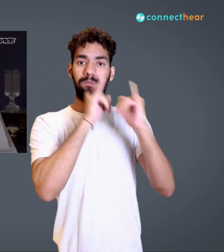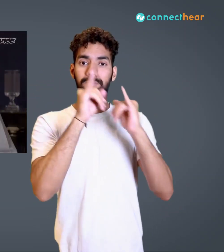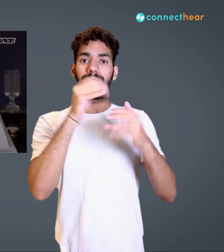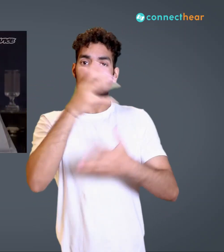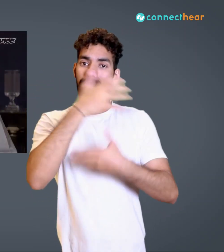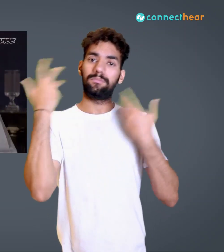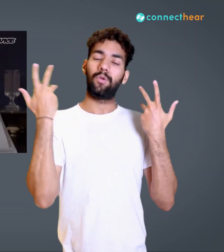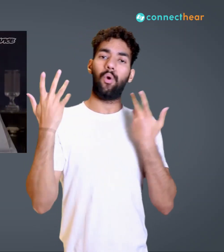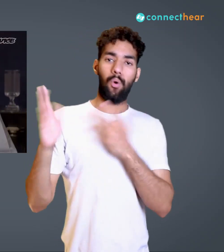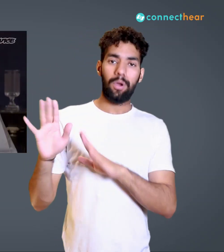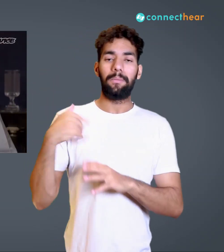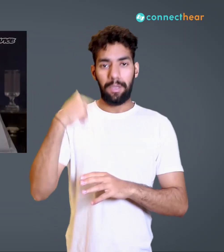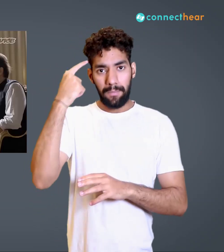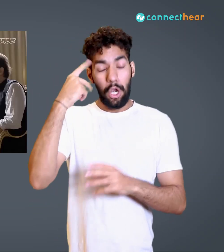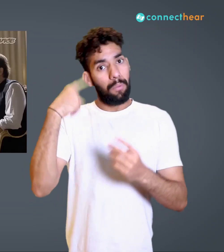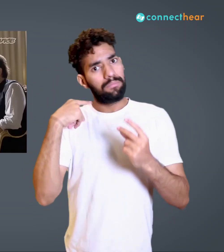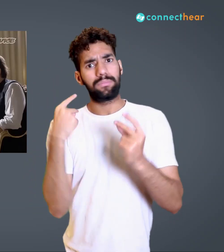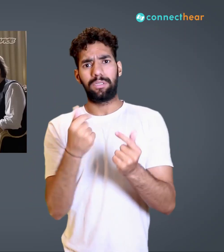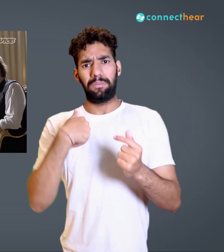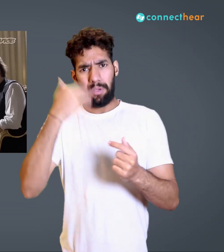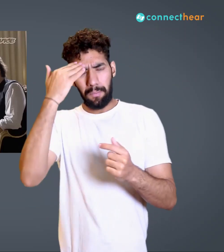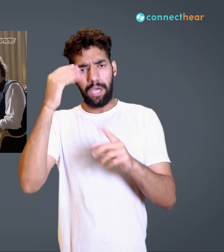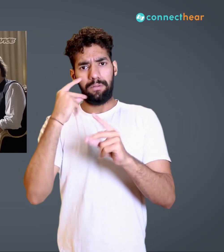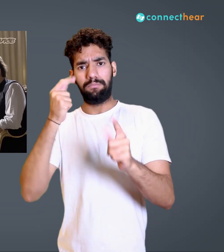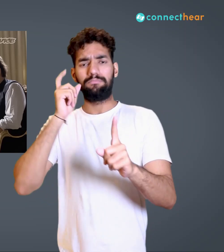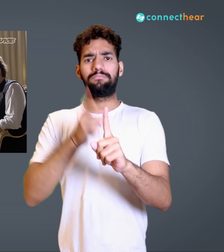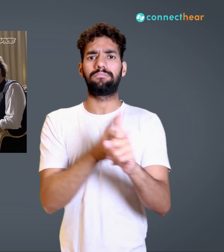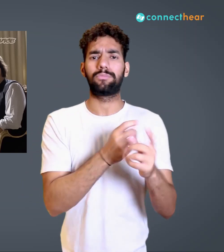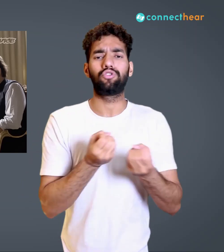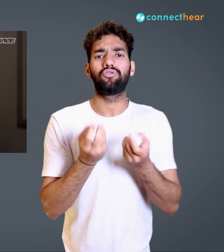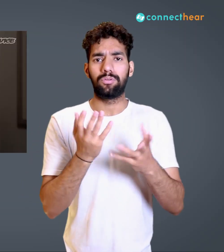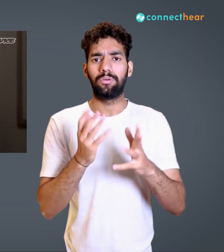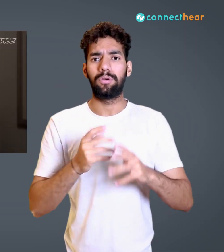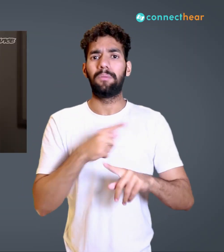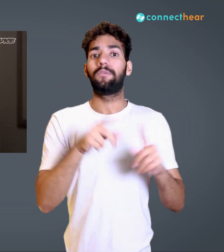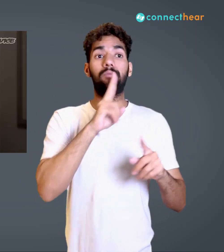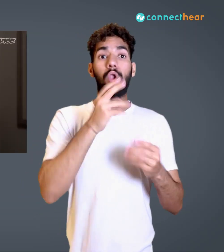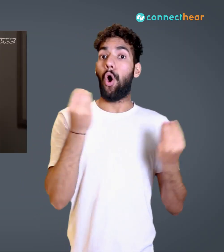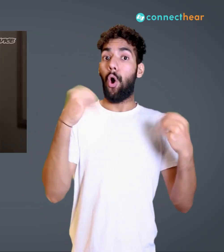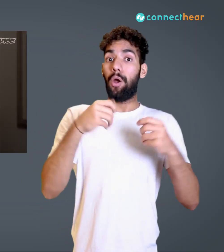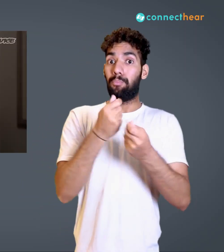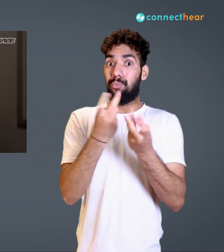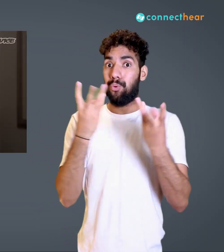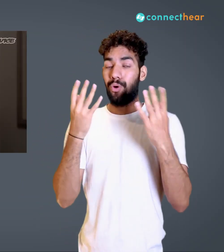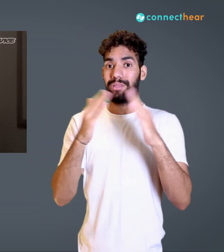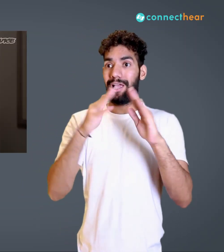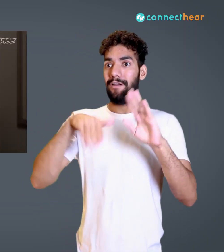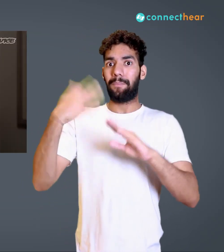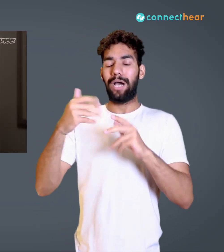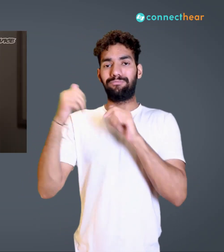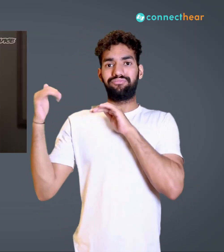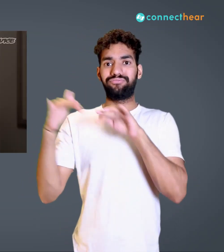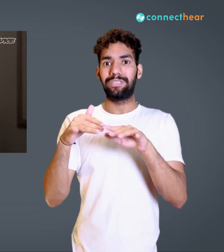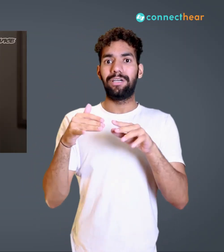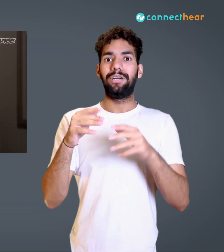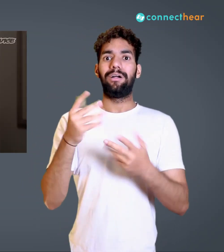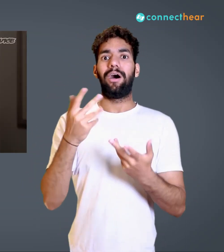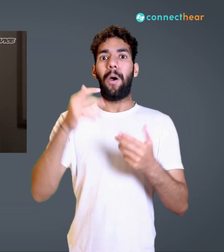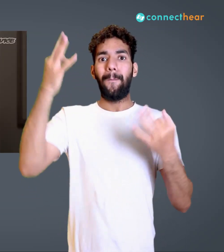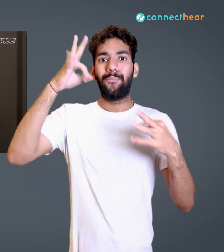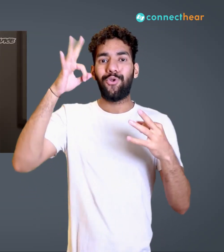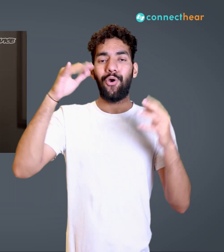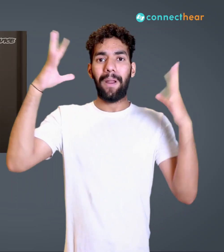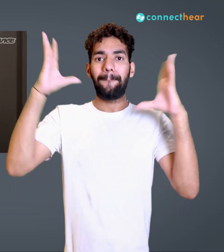2 times we found out 2 journalists were picked up, we immediately took action. And what about the others? There were people who were shot outside their homes, there were people whose talk shows were